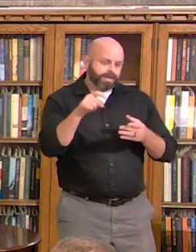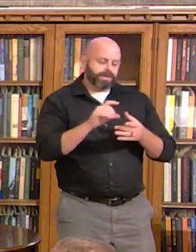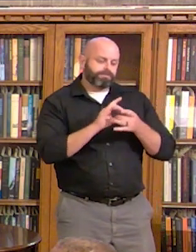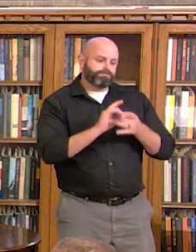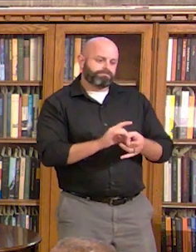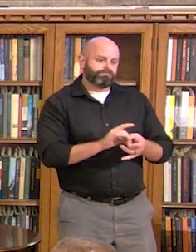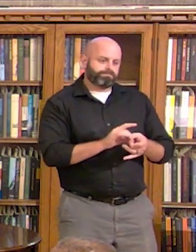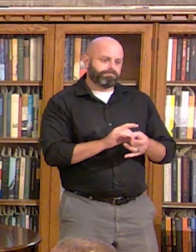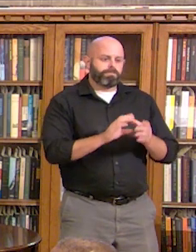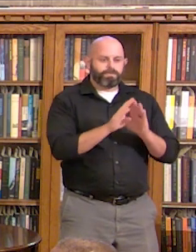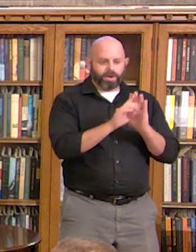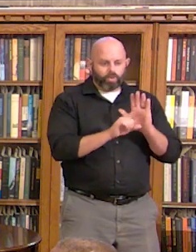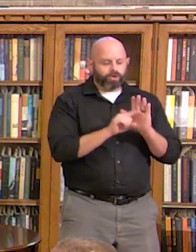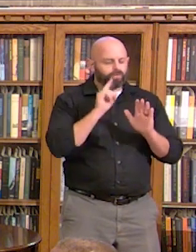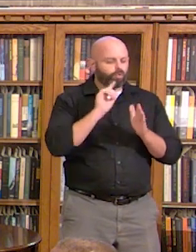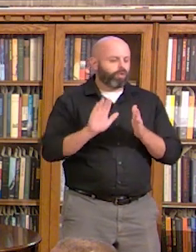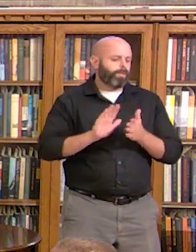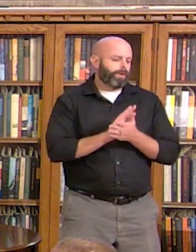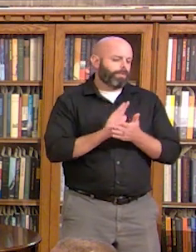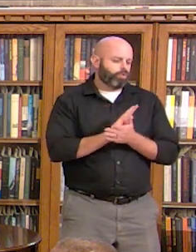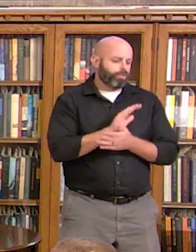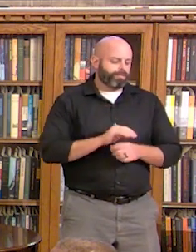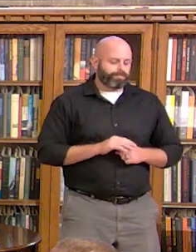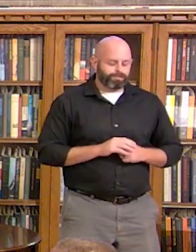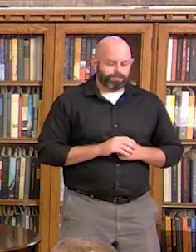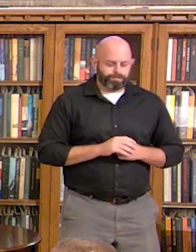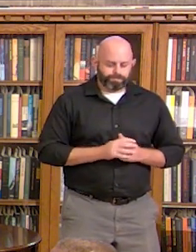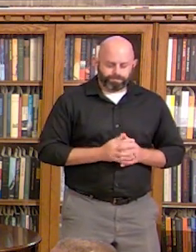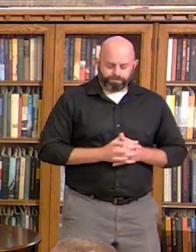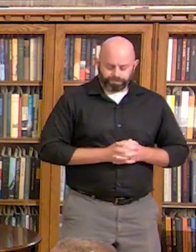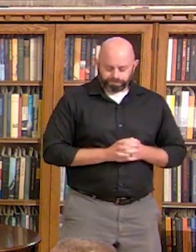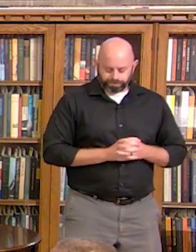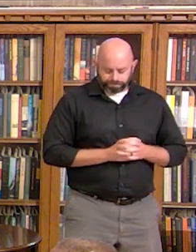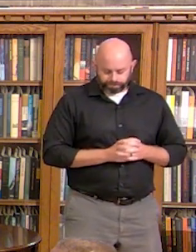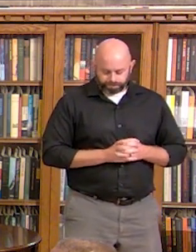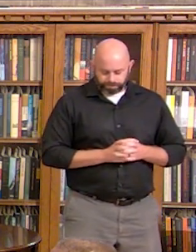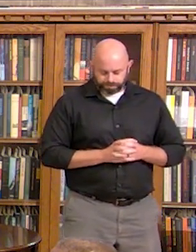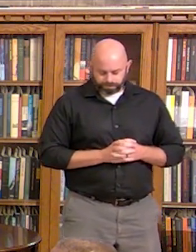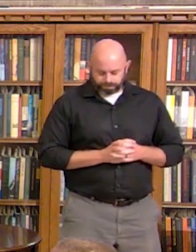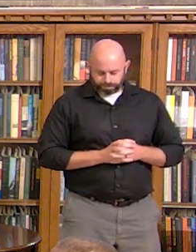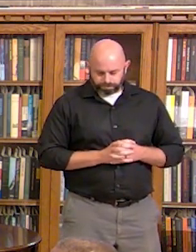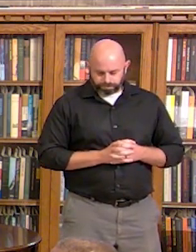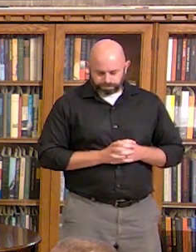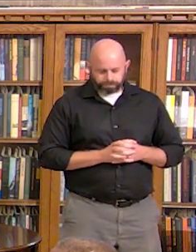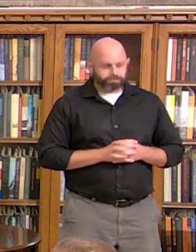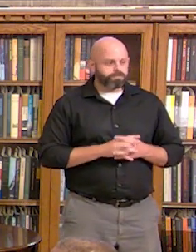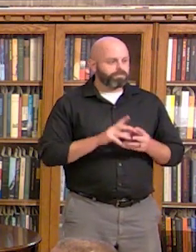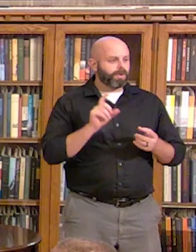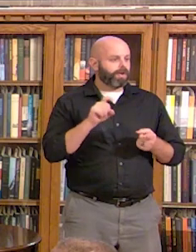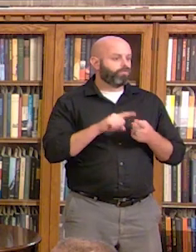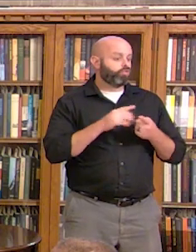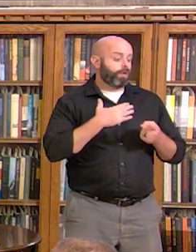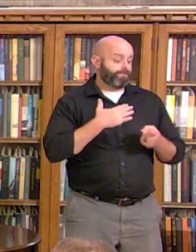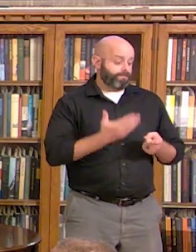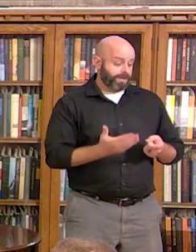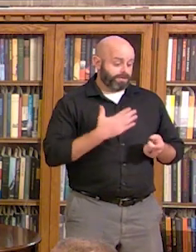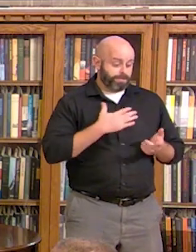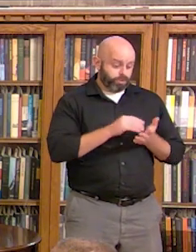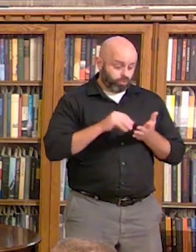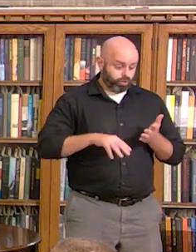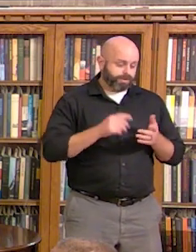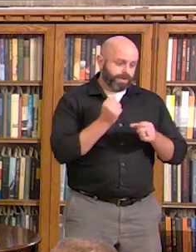references and backgrounds for their payer I mean the thing that I just have to just confess to my students each year is